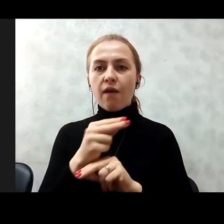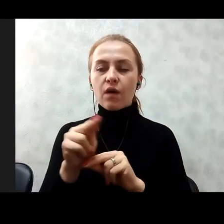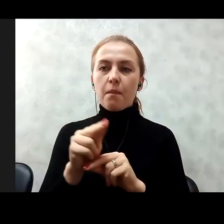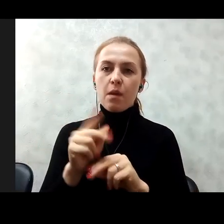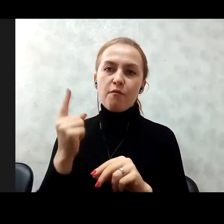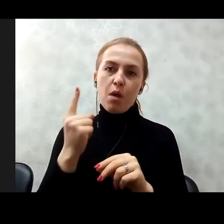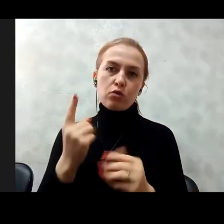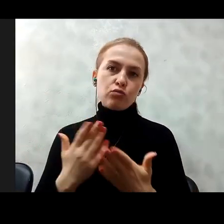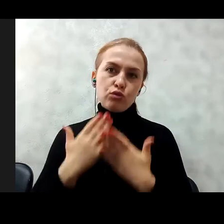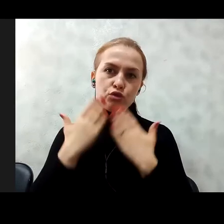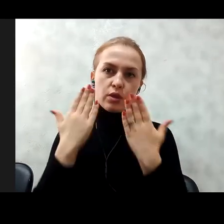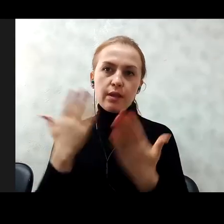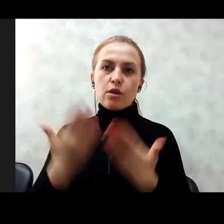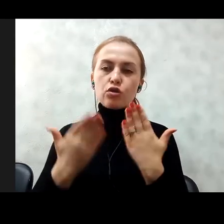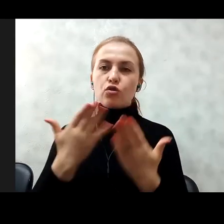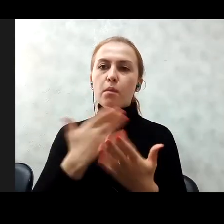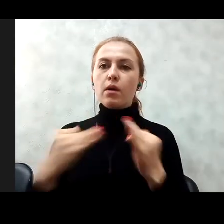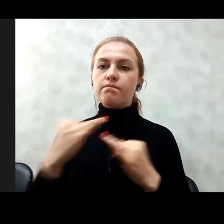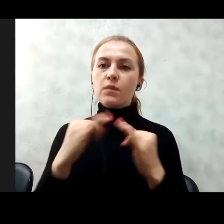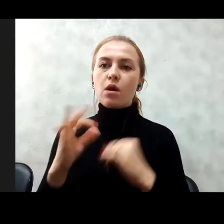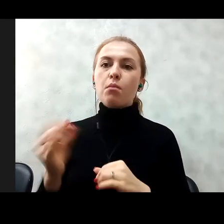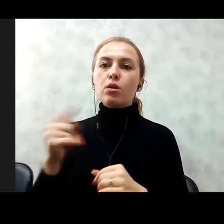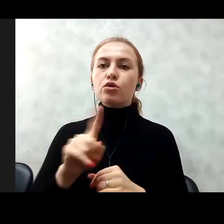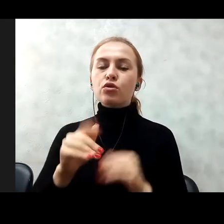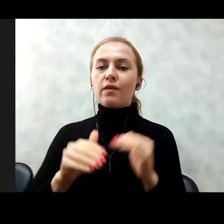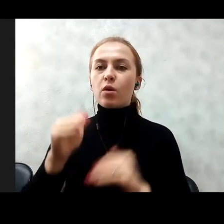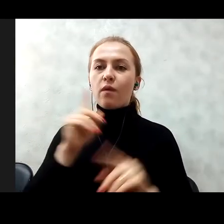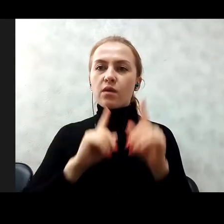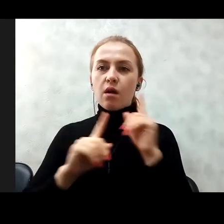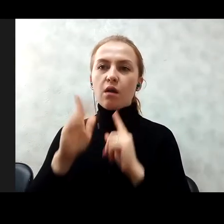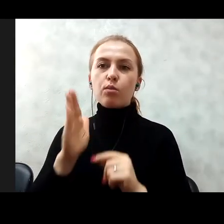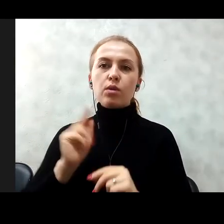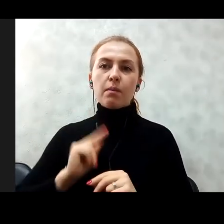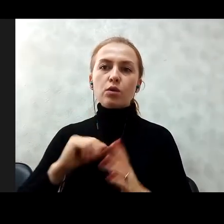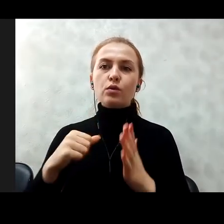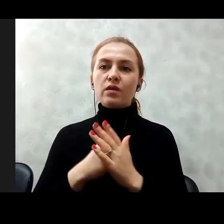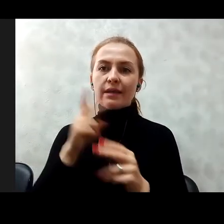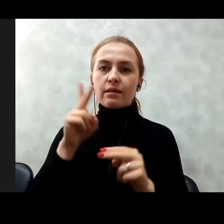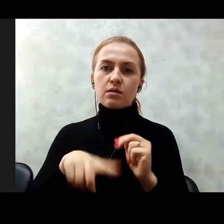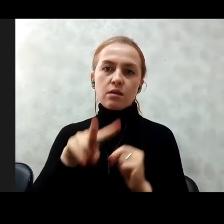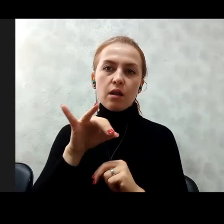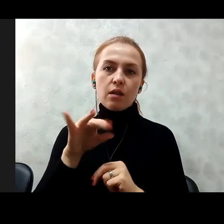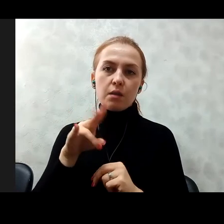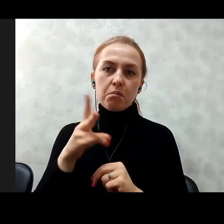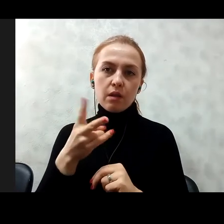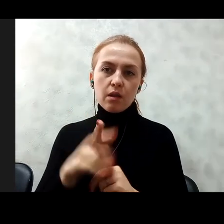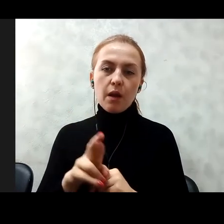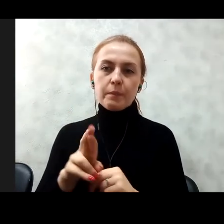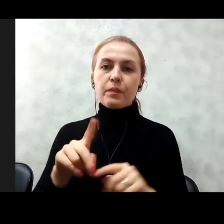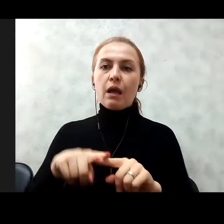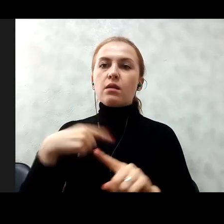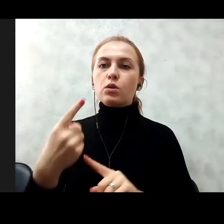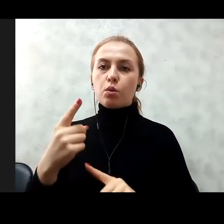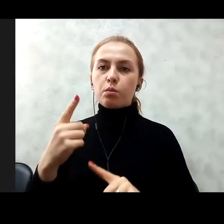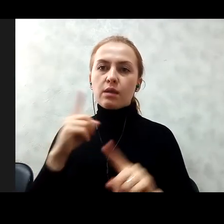finalize the work of the working group with proposed amendments to be considered in the first